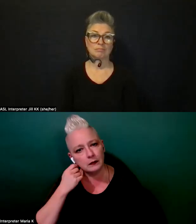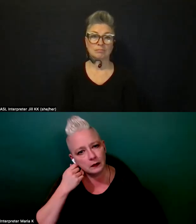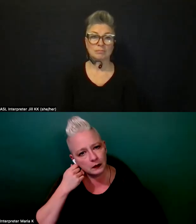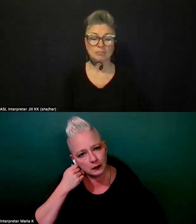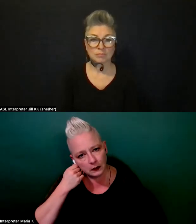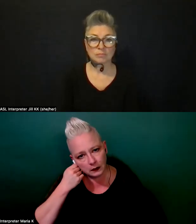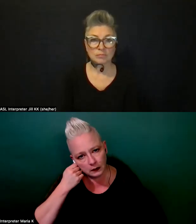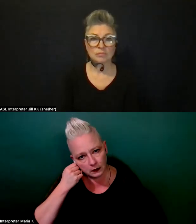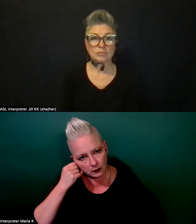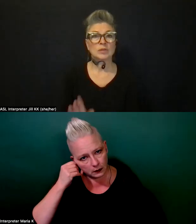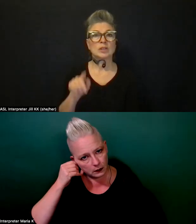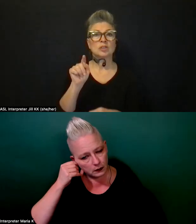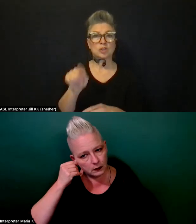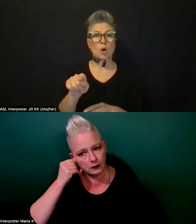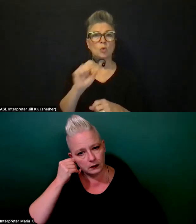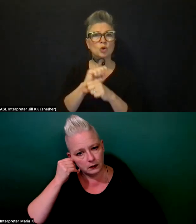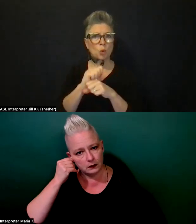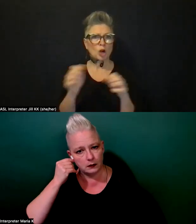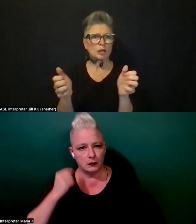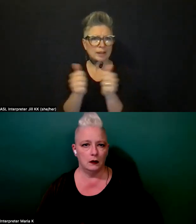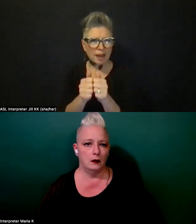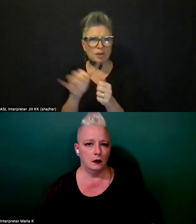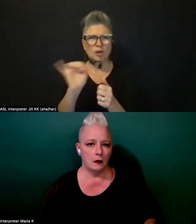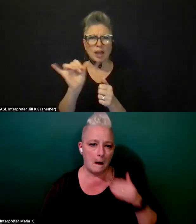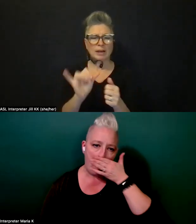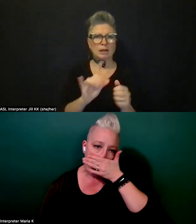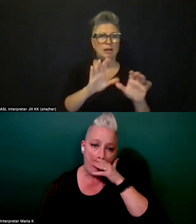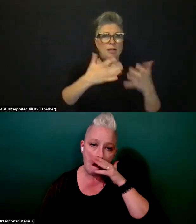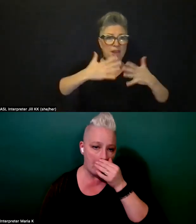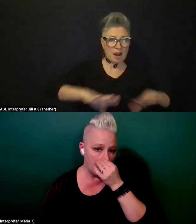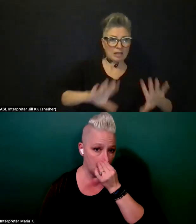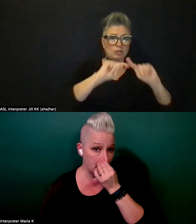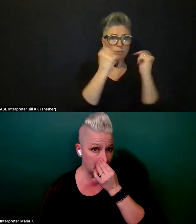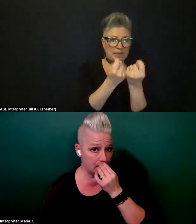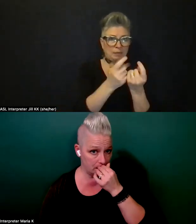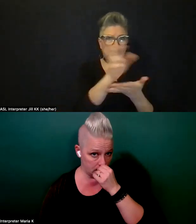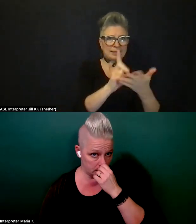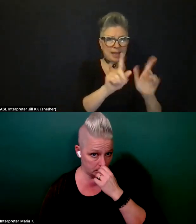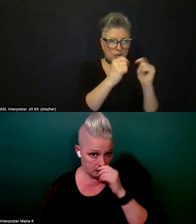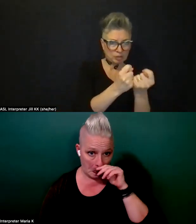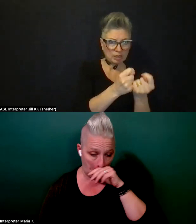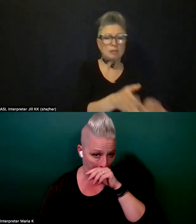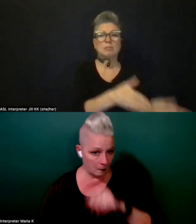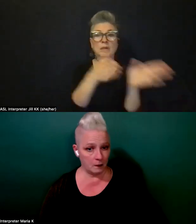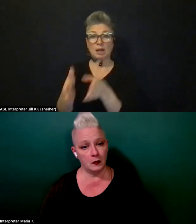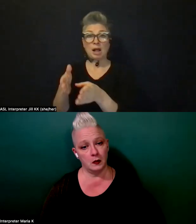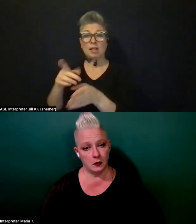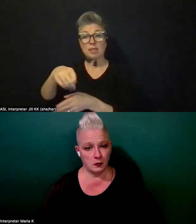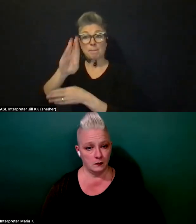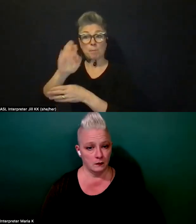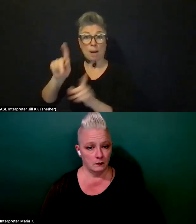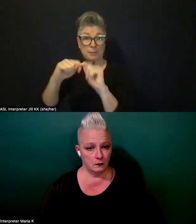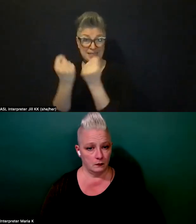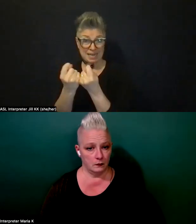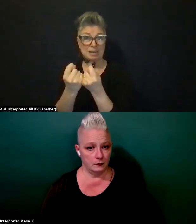together, obviously with the costume team, costume designer team, work with the prop team, like you mentioned,